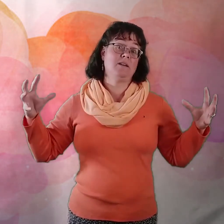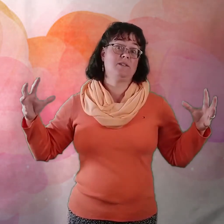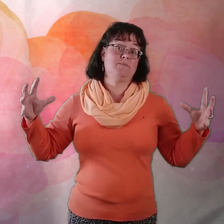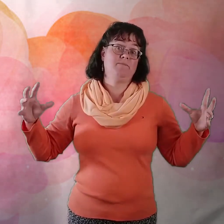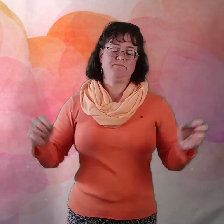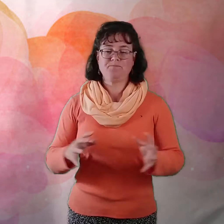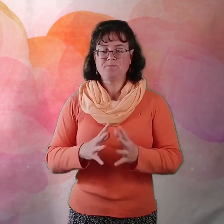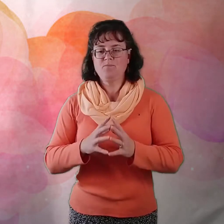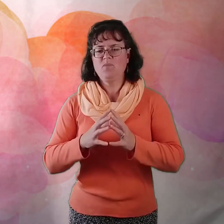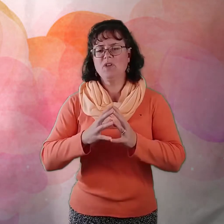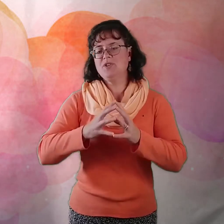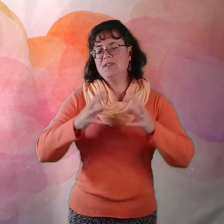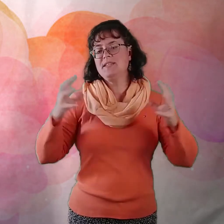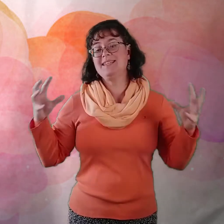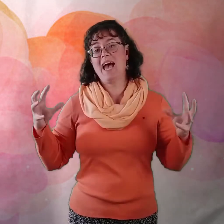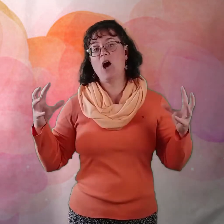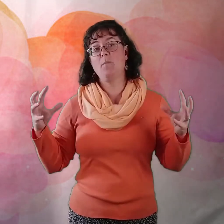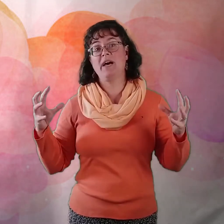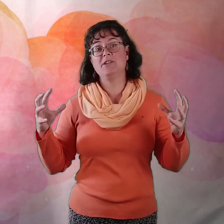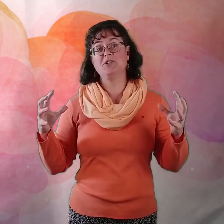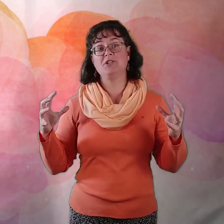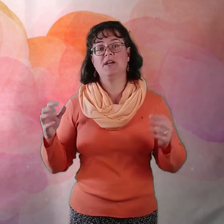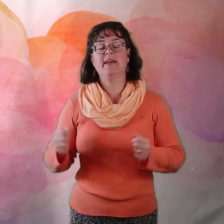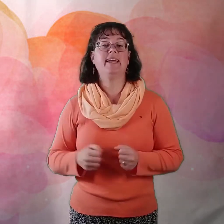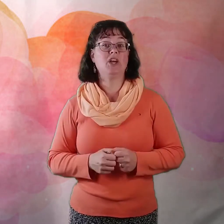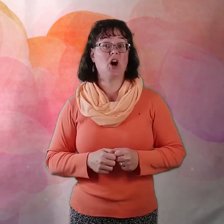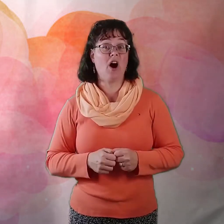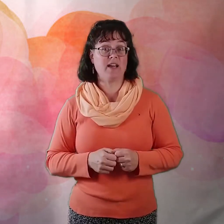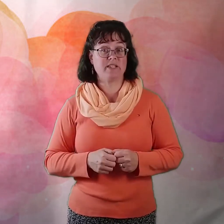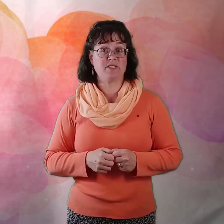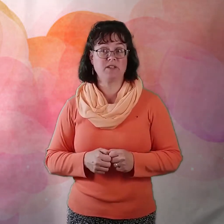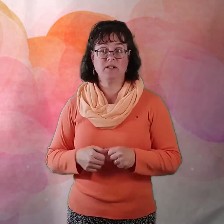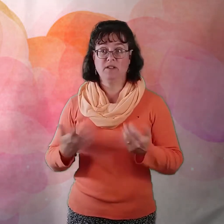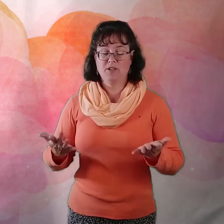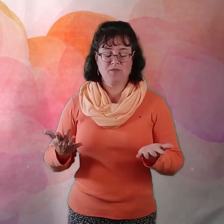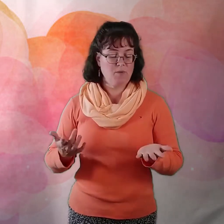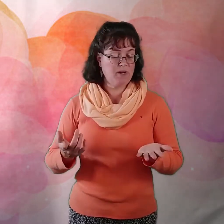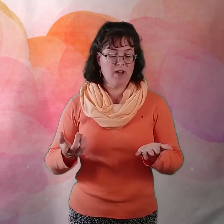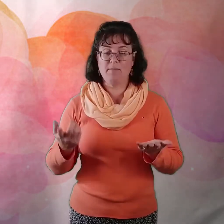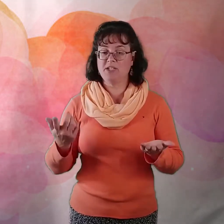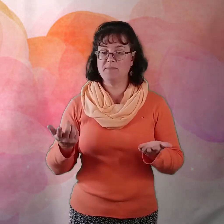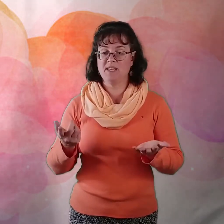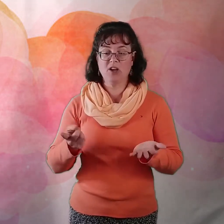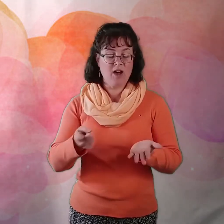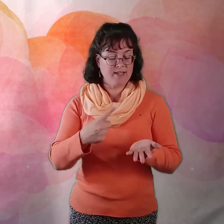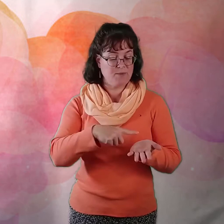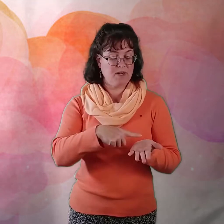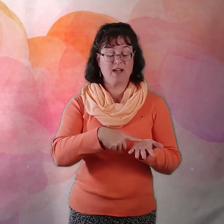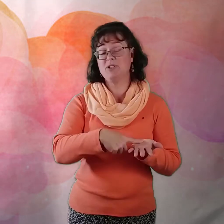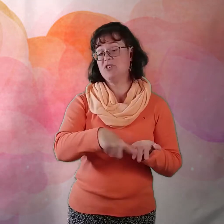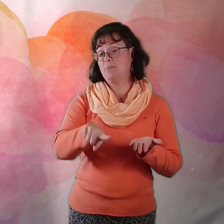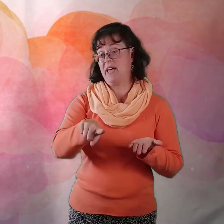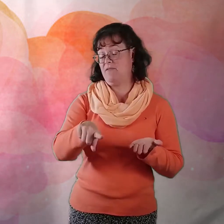lot. So this is how much it cost. So if you want to know how much something costs, you want to know how much you're going to pay for